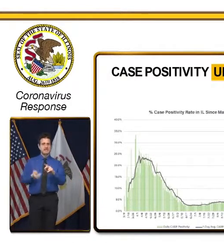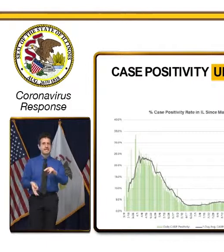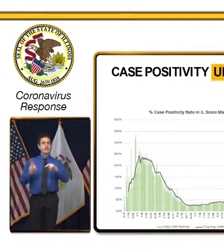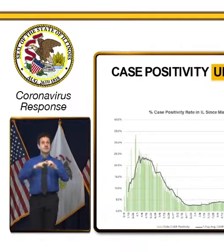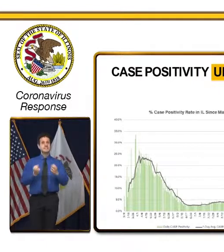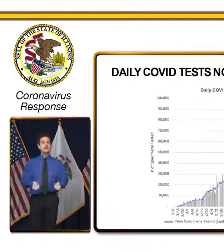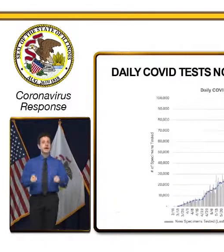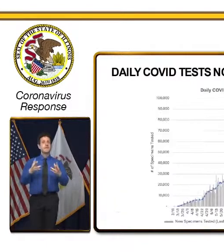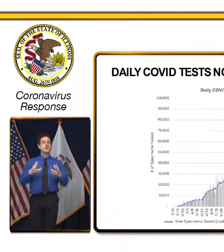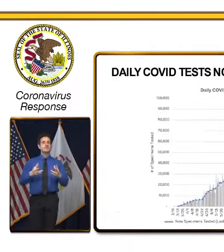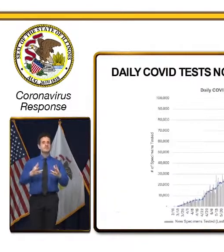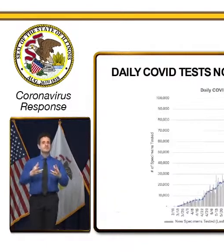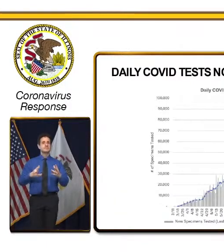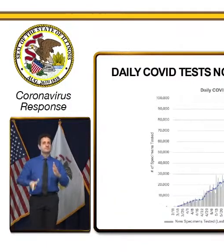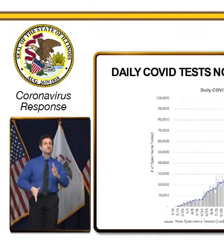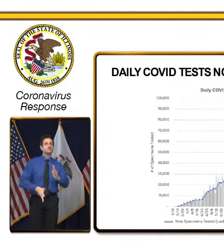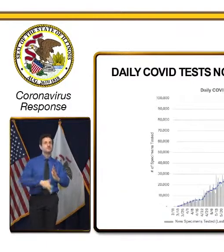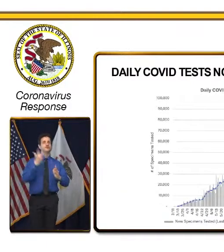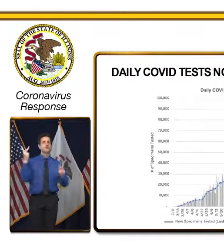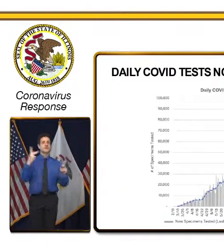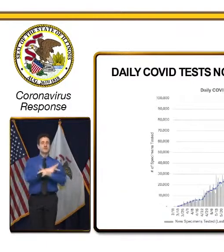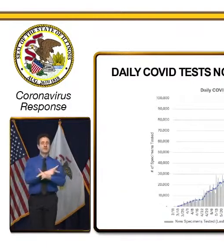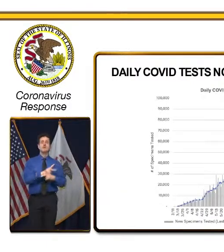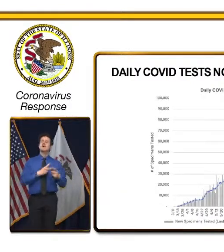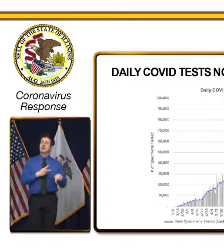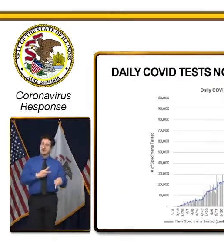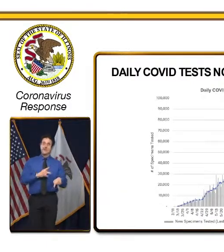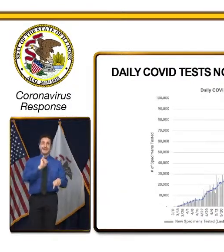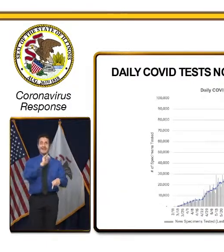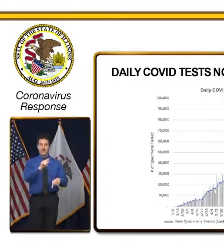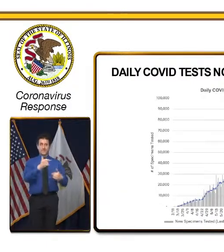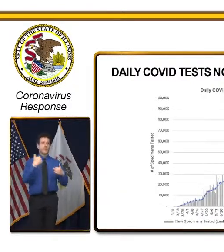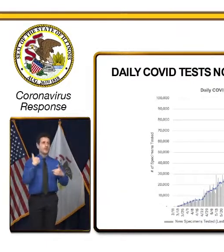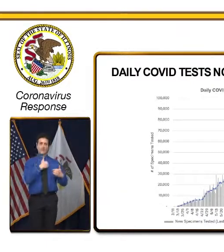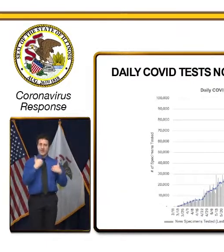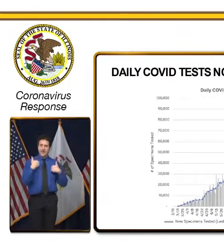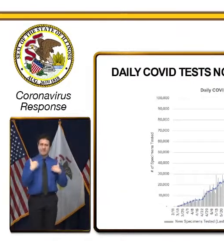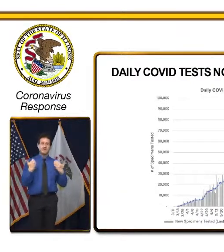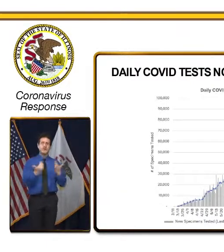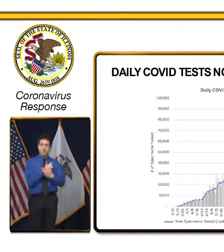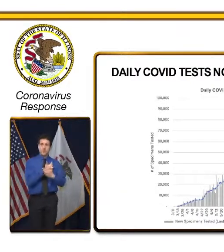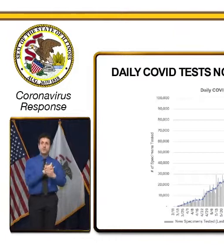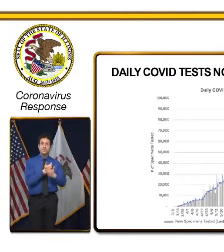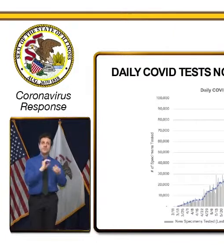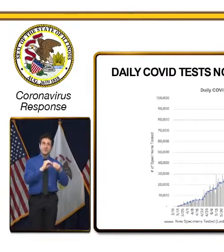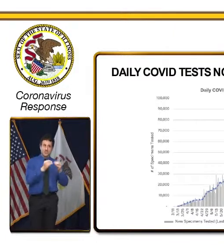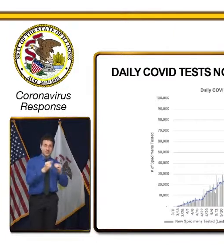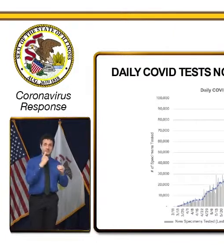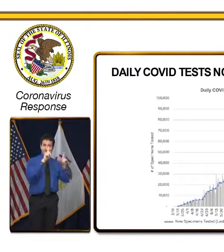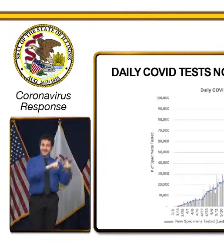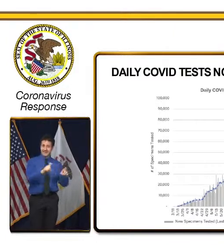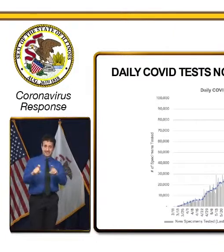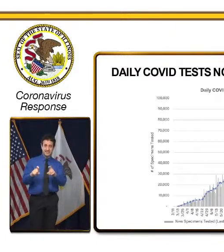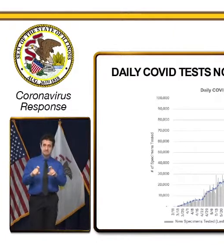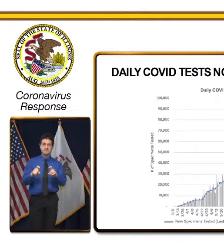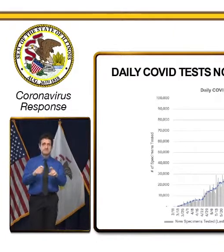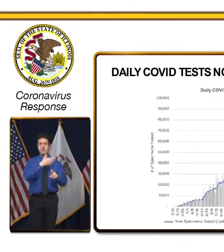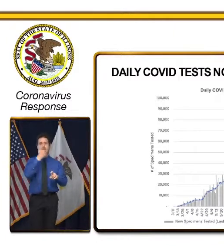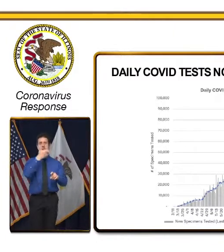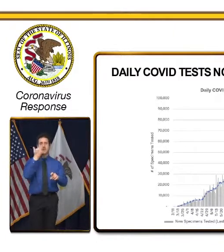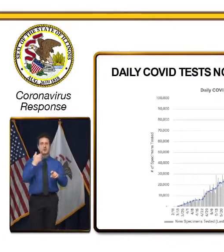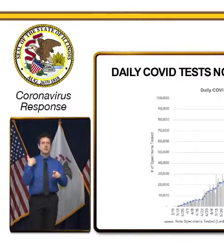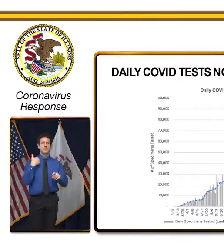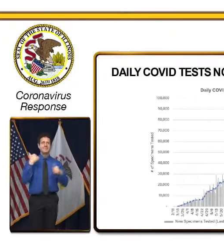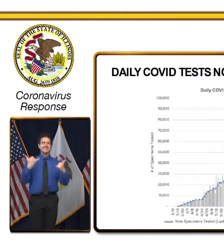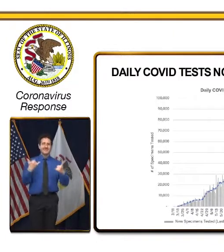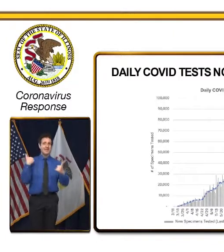As has been the case for weeks now, this comes as Illinois sets new records in testing. Today we reported our 8